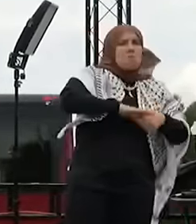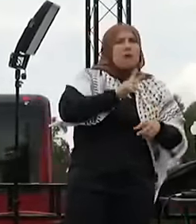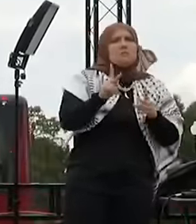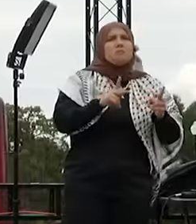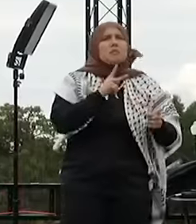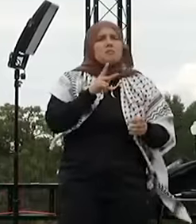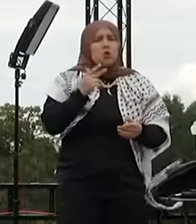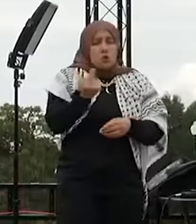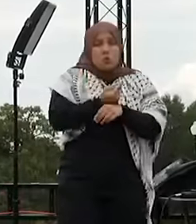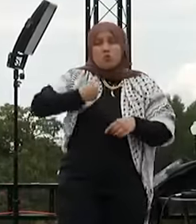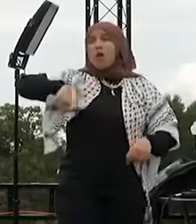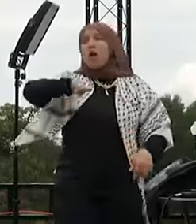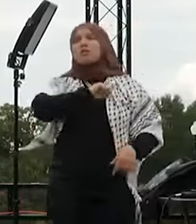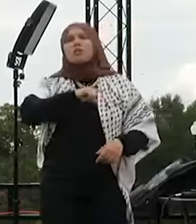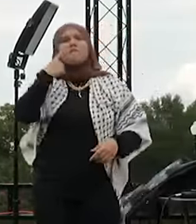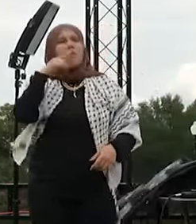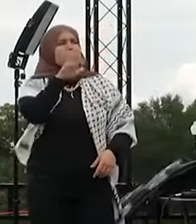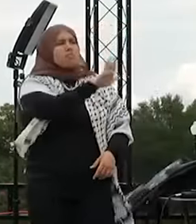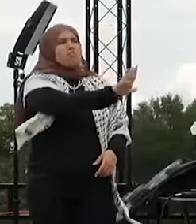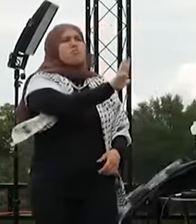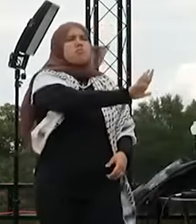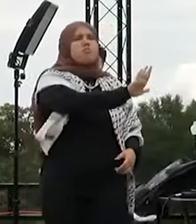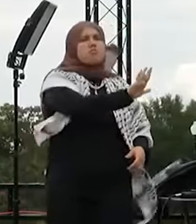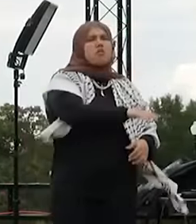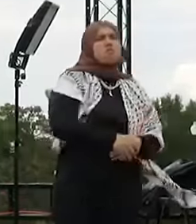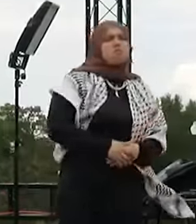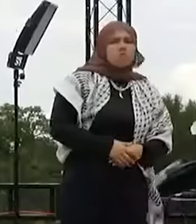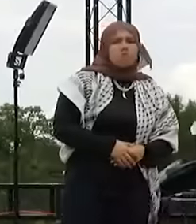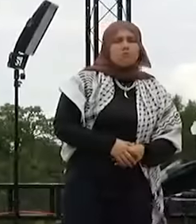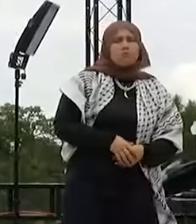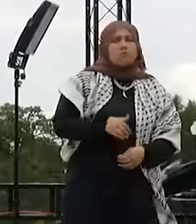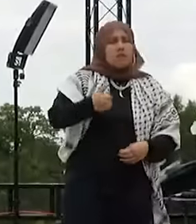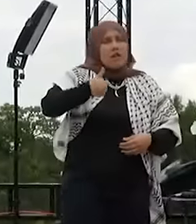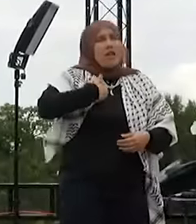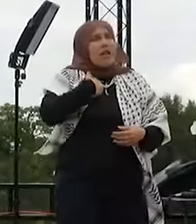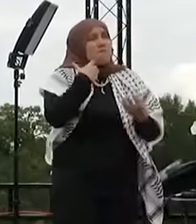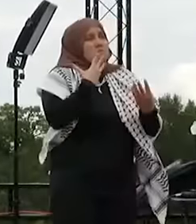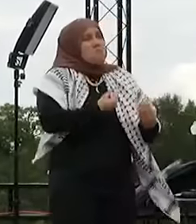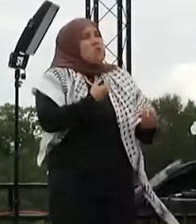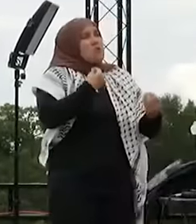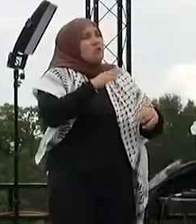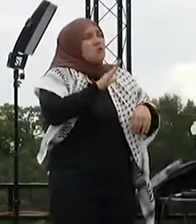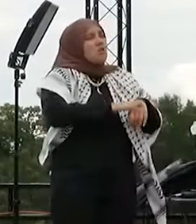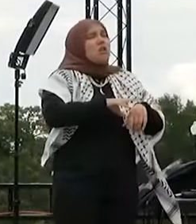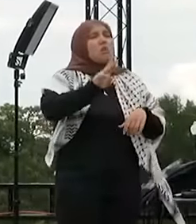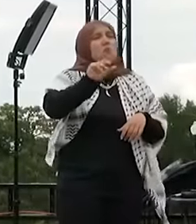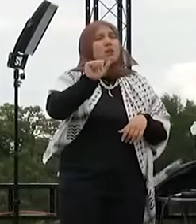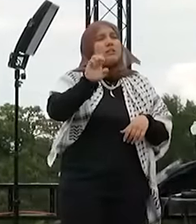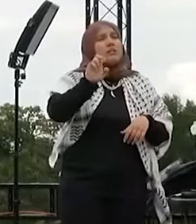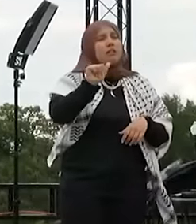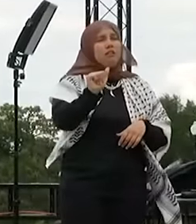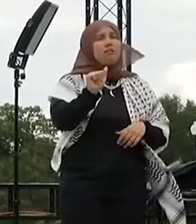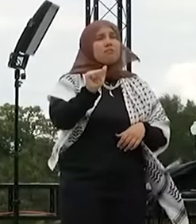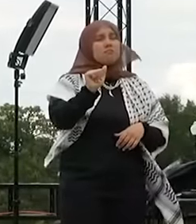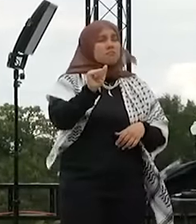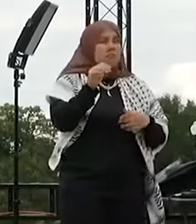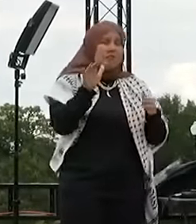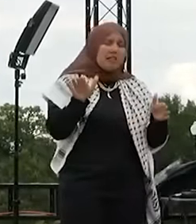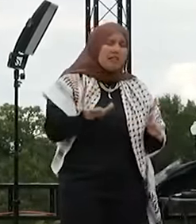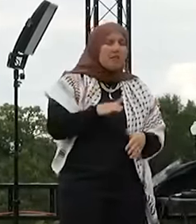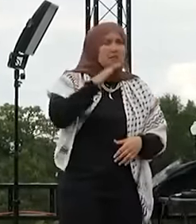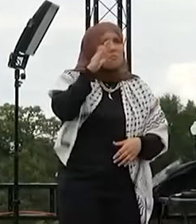use us for their sake. We ask you to have mercy upon that little boy, 6-year-old boy, Wadir, who